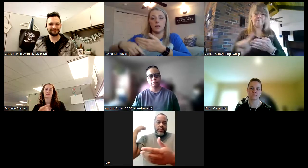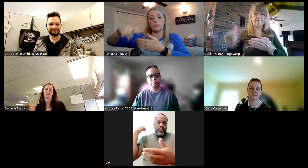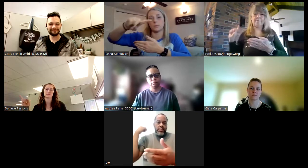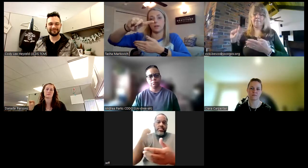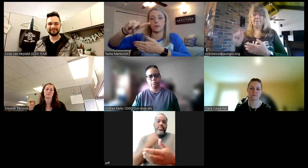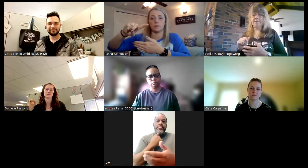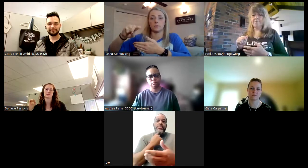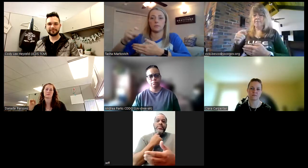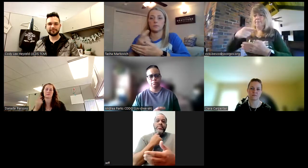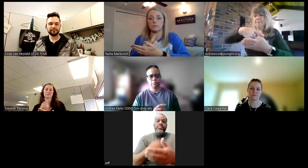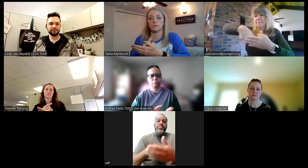next week,